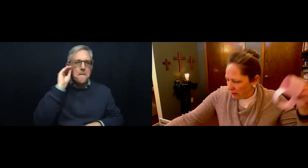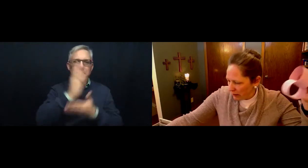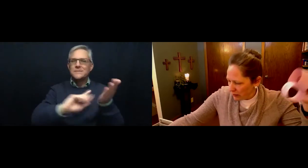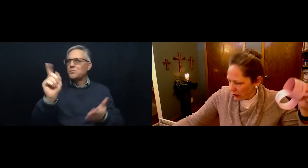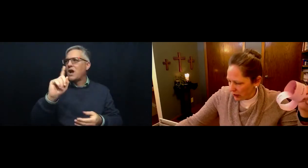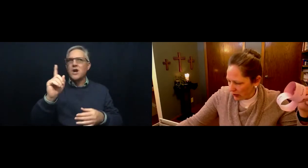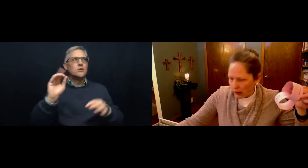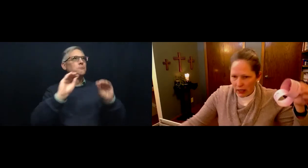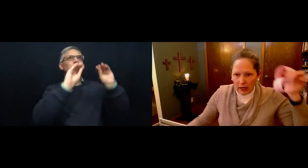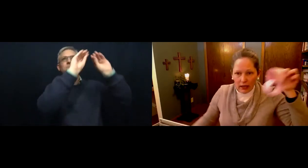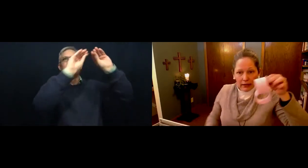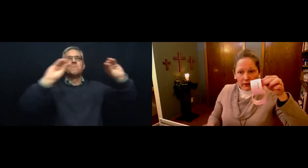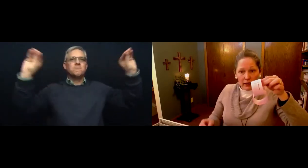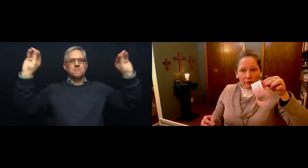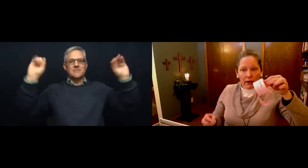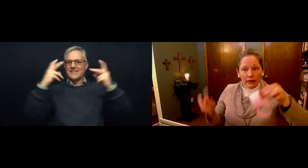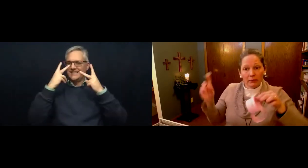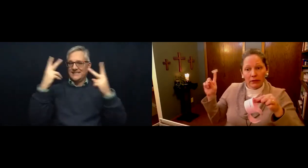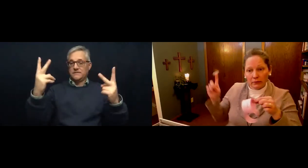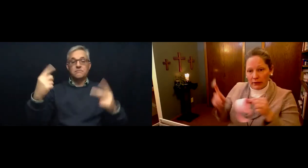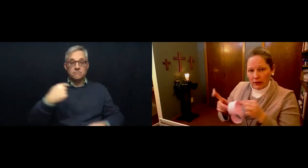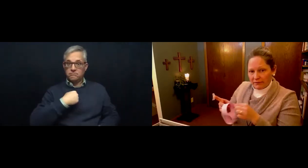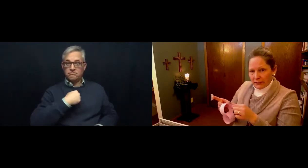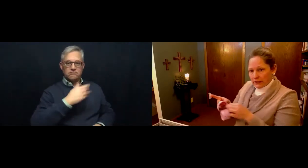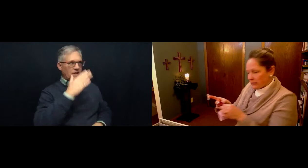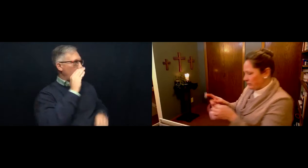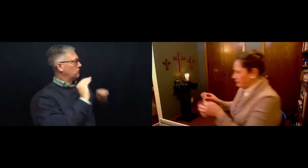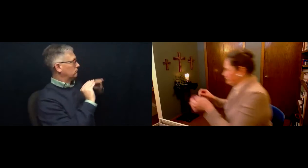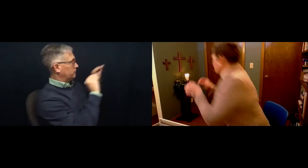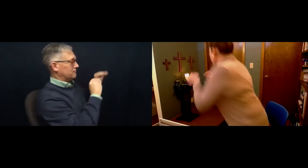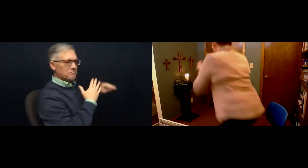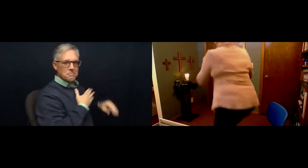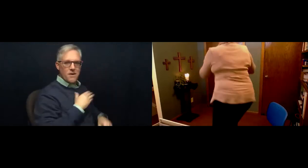keep your paper chain there. I'm going to hang mine up here in my office.